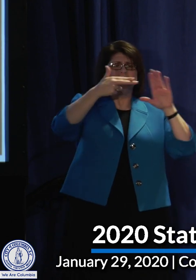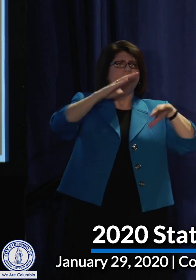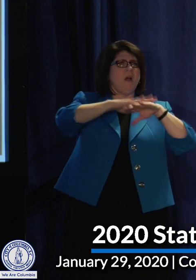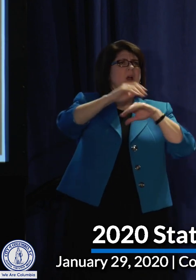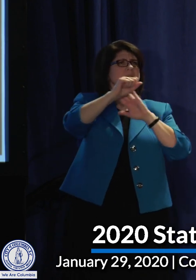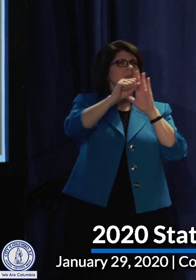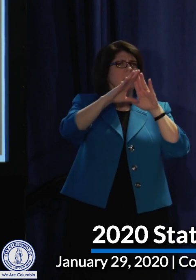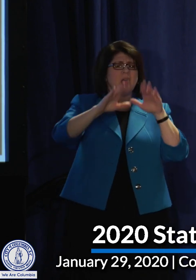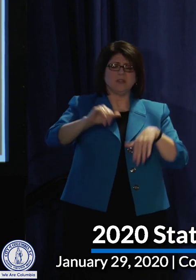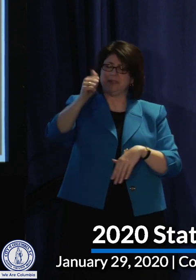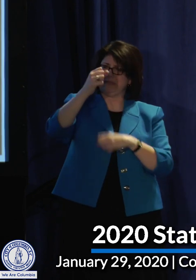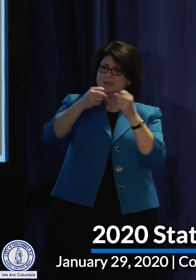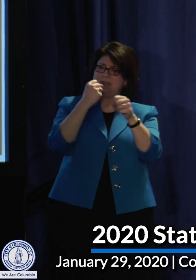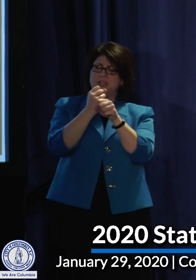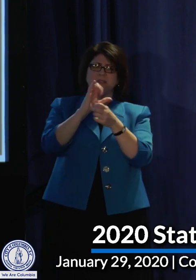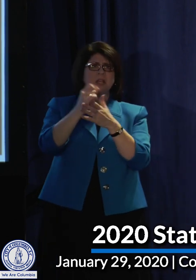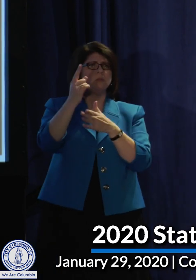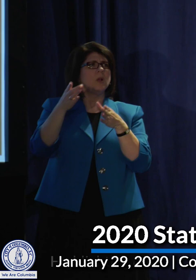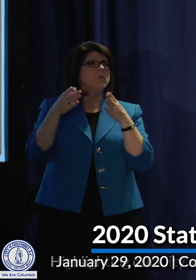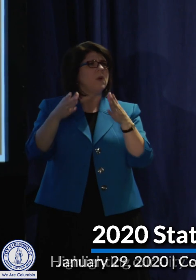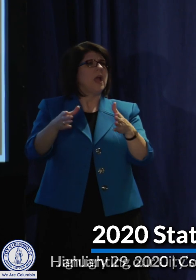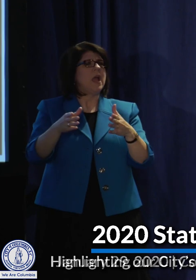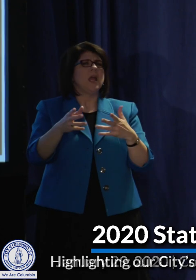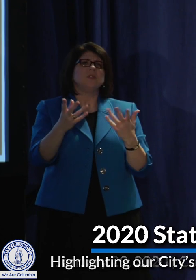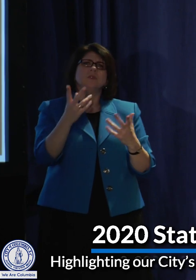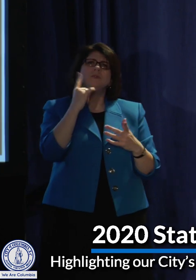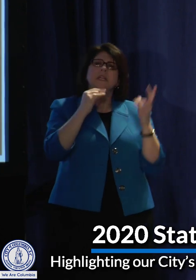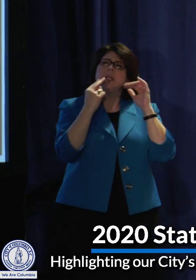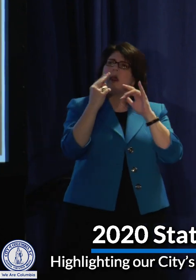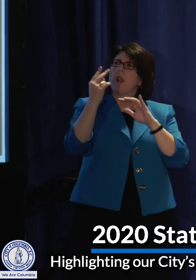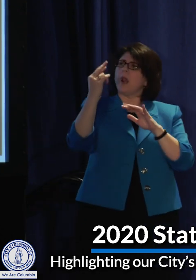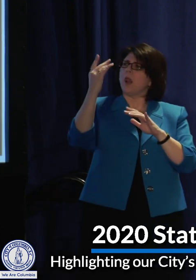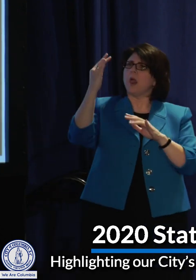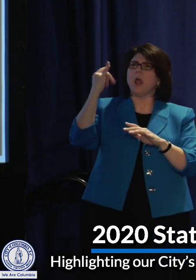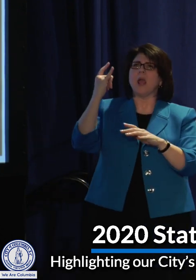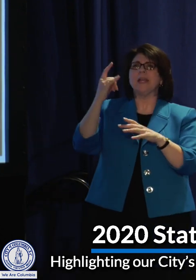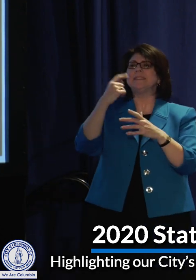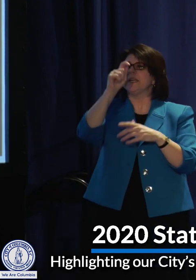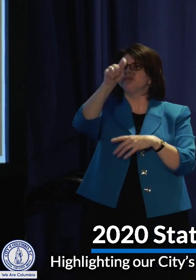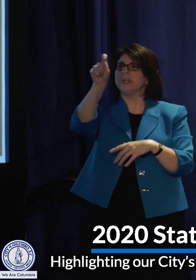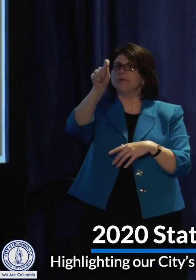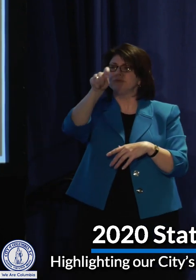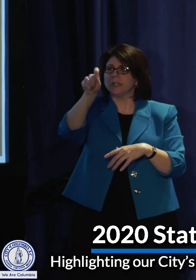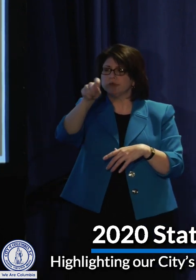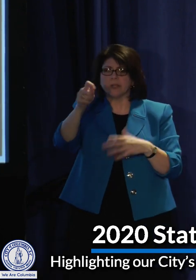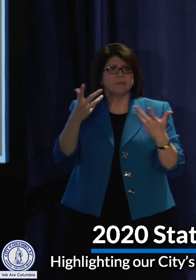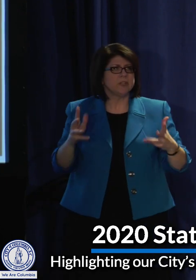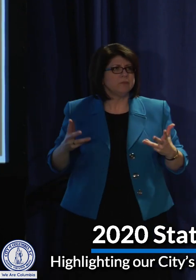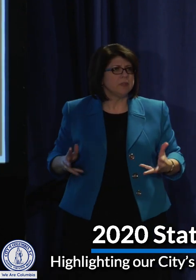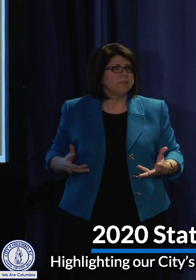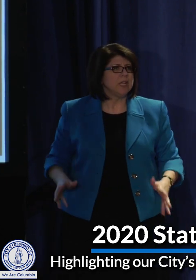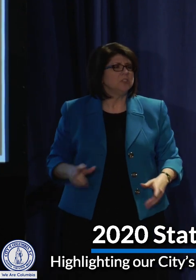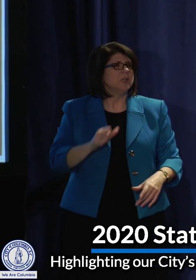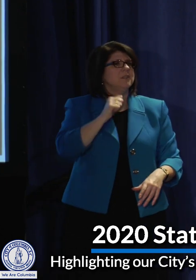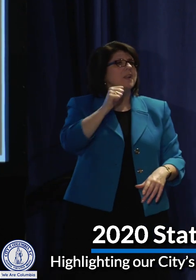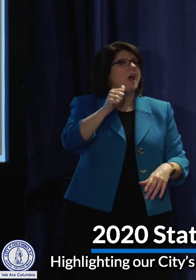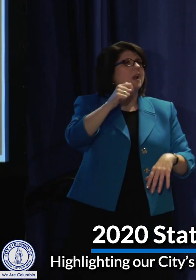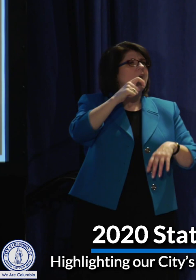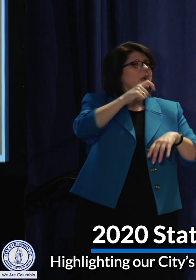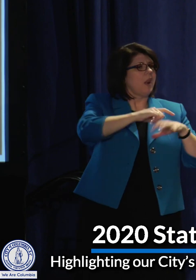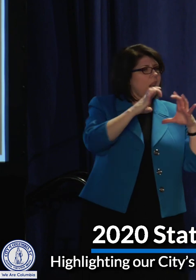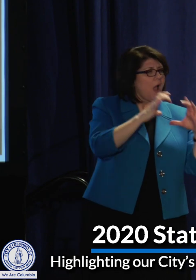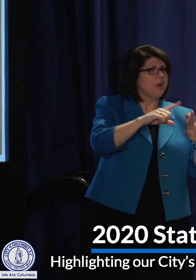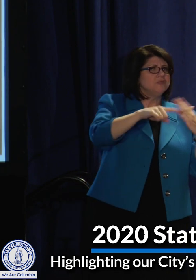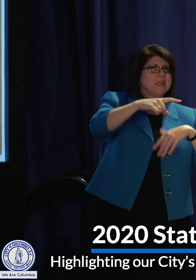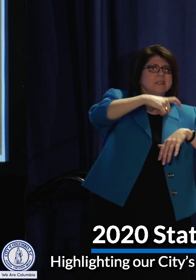decade is a way to draw a dark line through all the little changes, not a clock, but the shadow of a